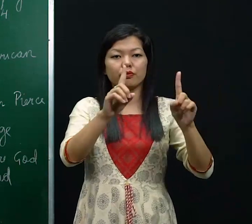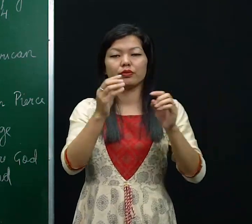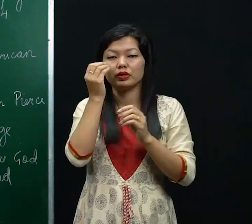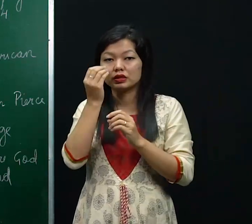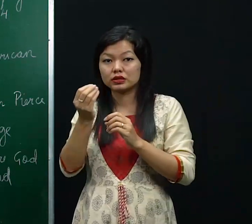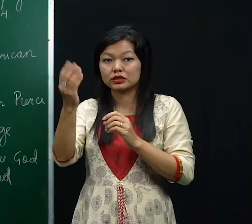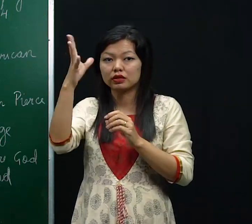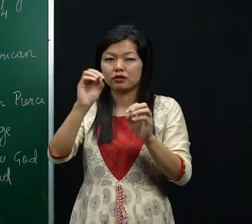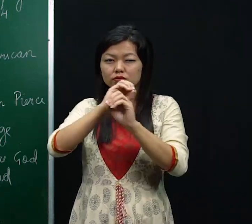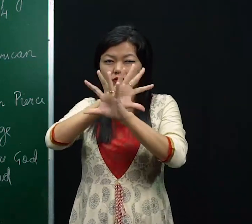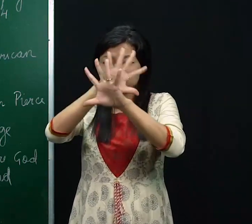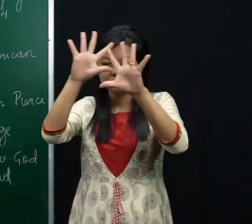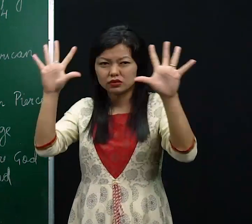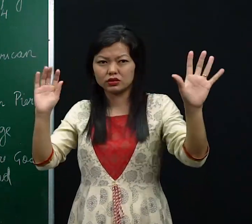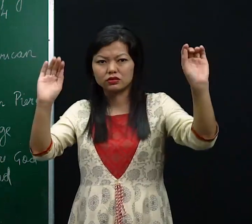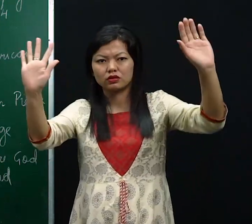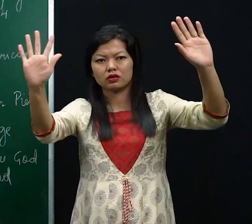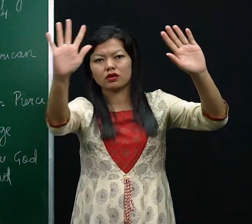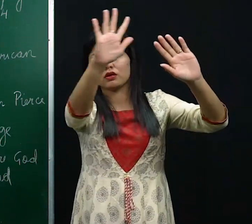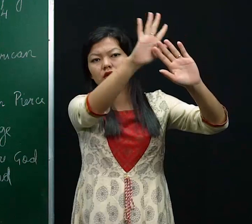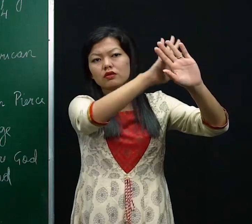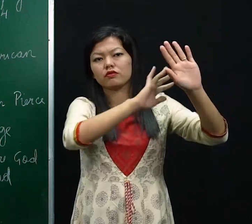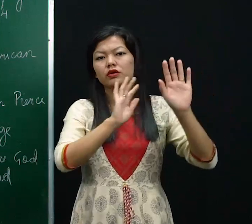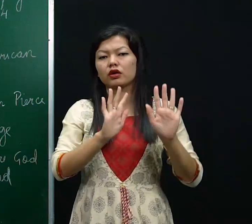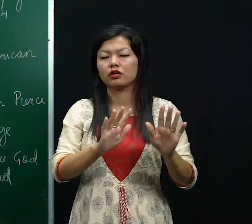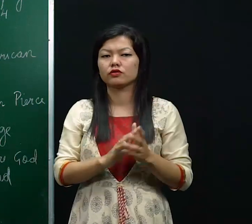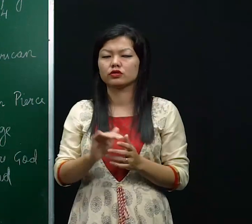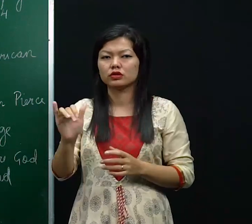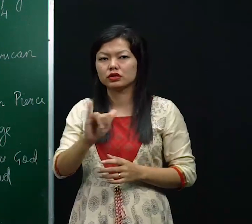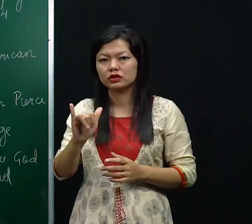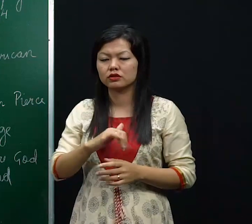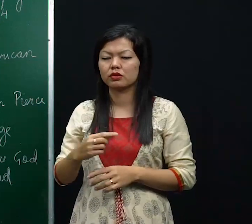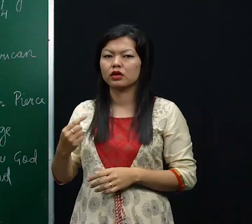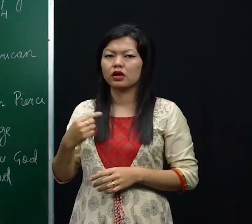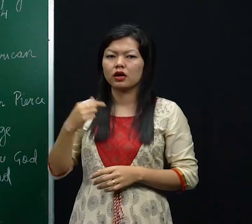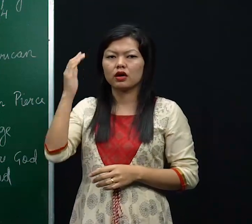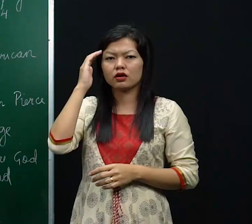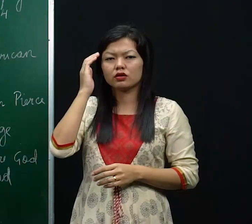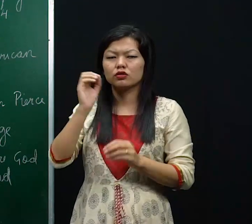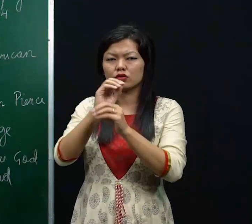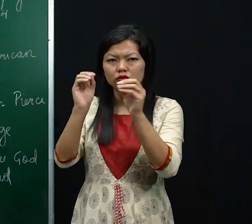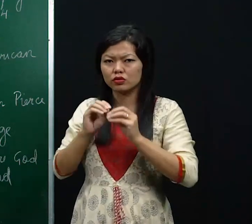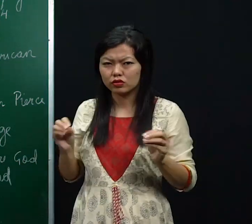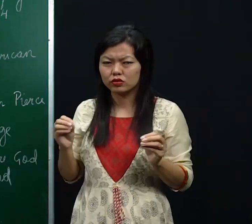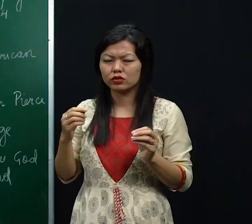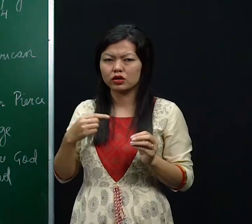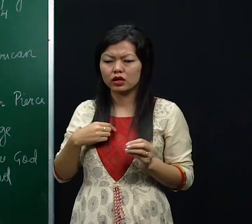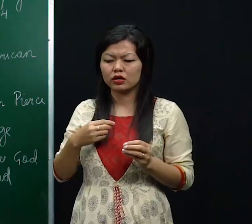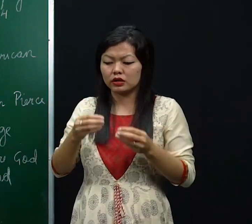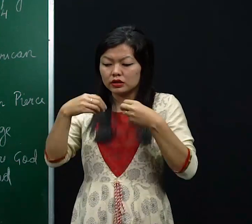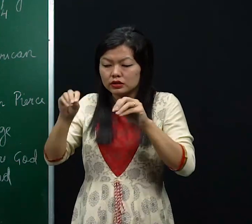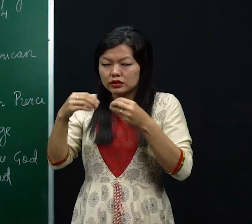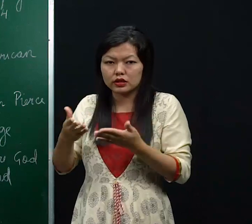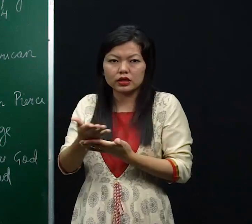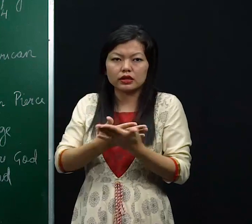And the chief of the tribe wrote the letter like this: "I do not know how I can sell the land when it does not belong to